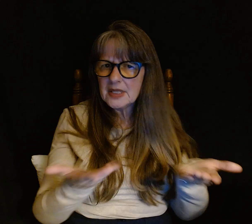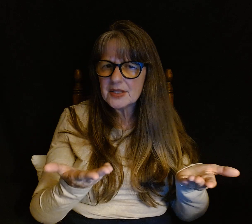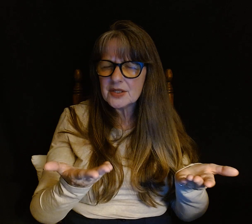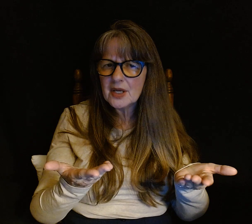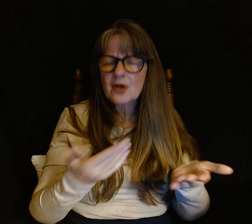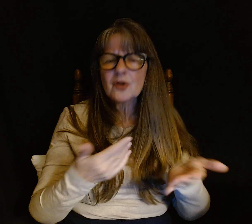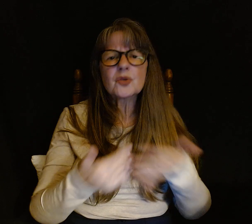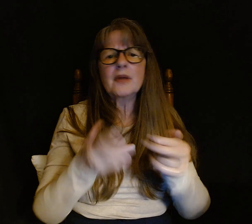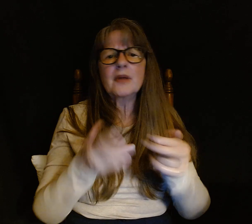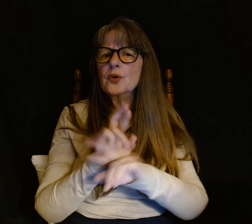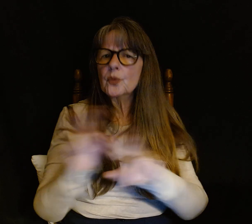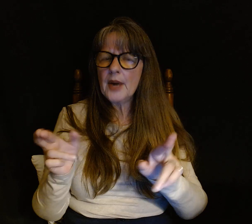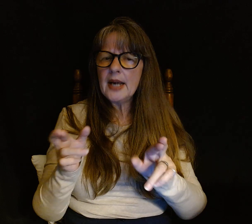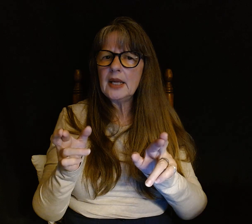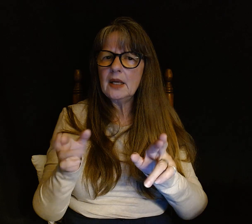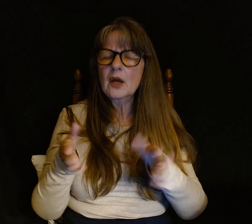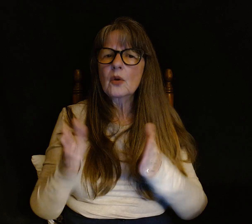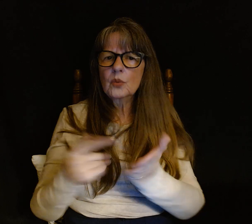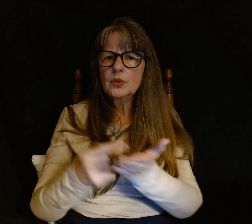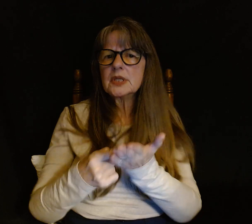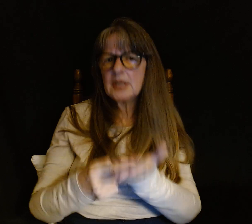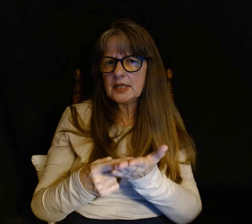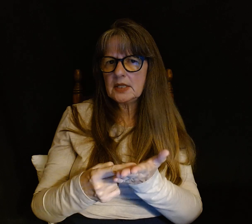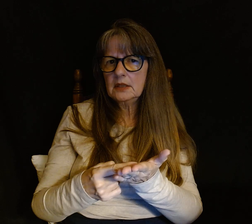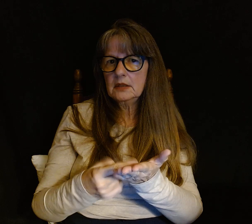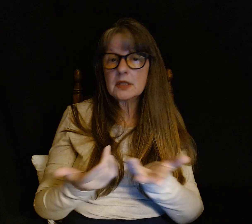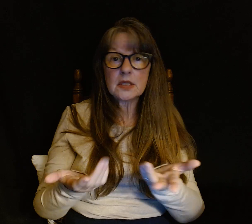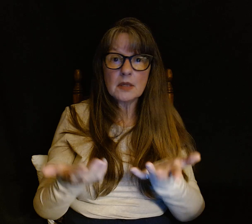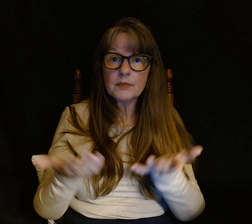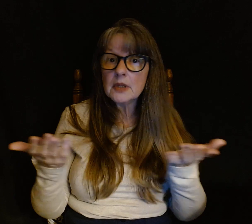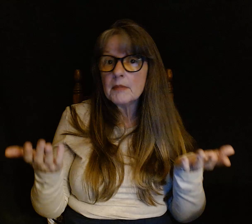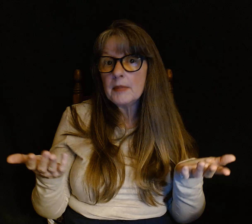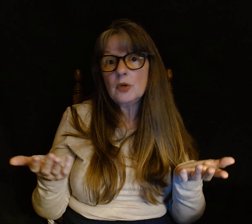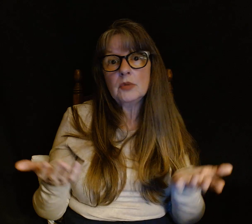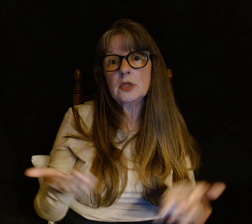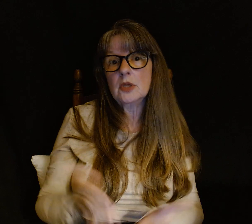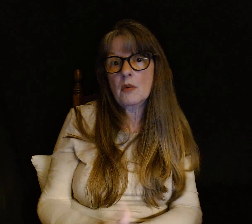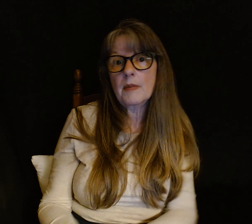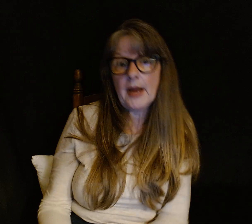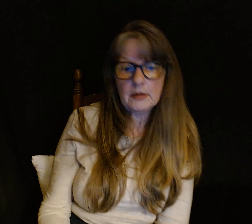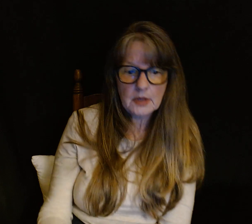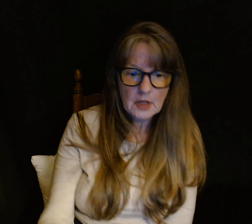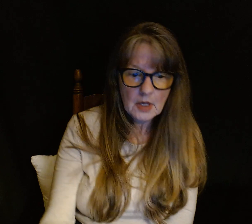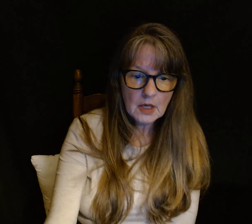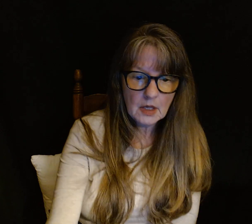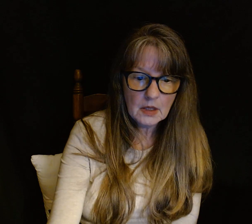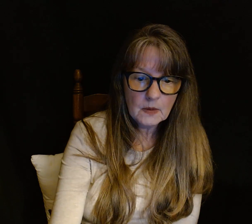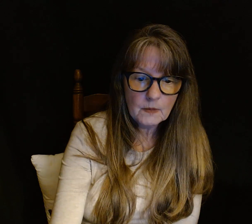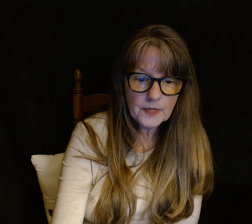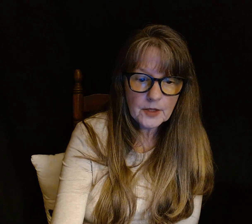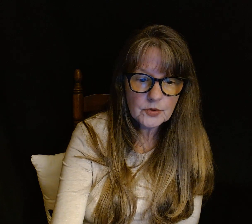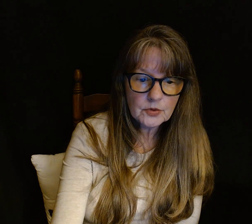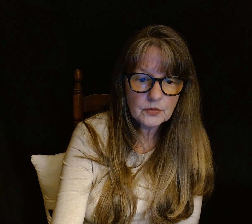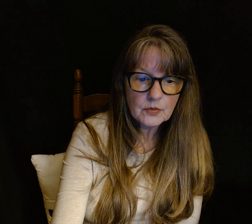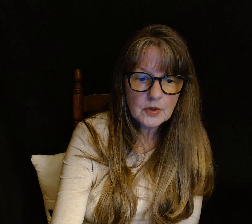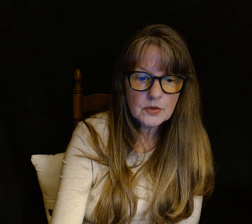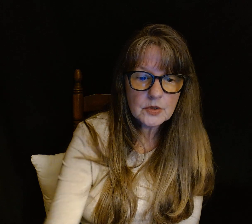this, so whenever you're ready, we'll discuss it, because it's something that maybe you need to know about. You do.